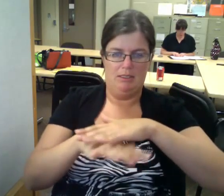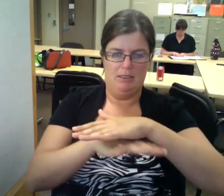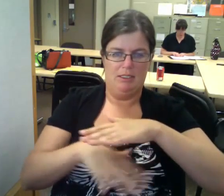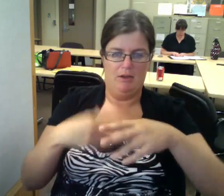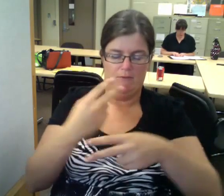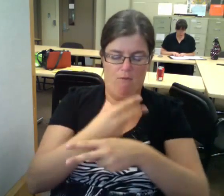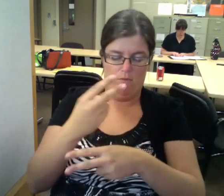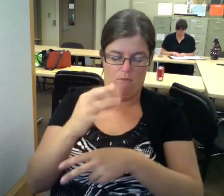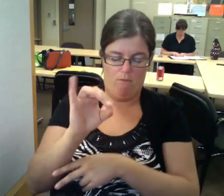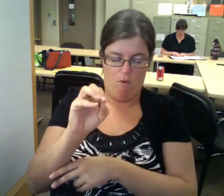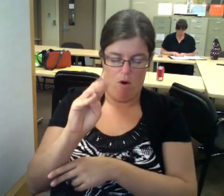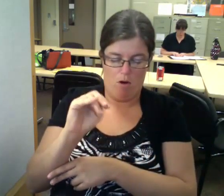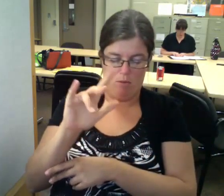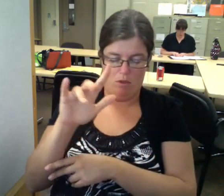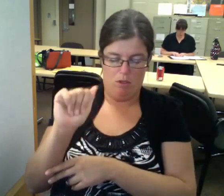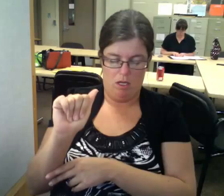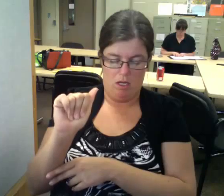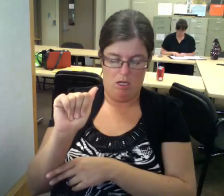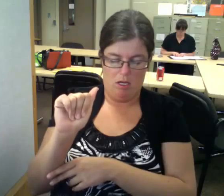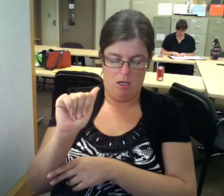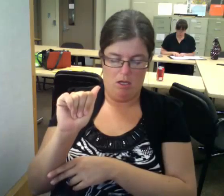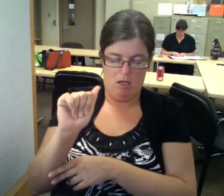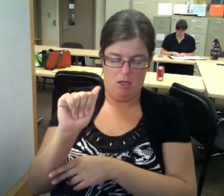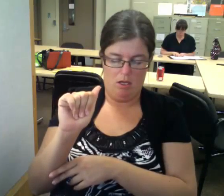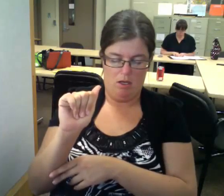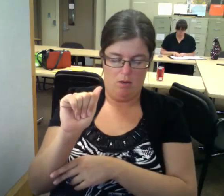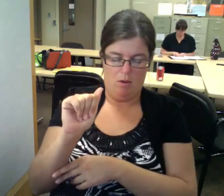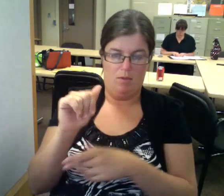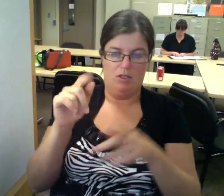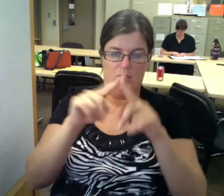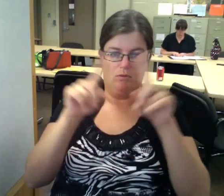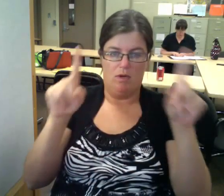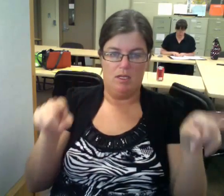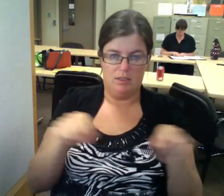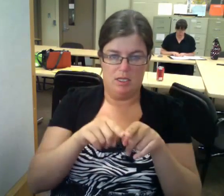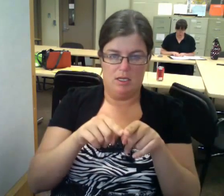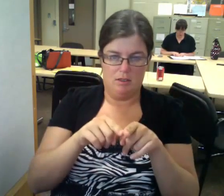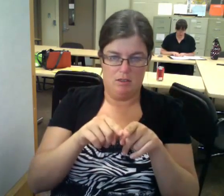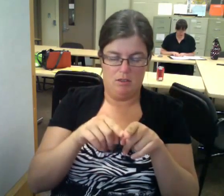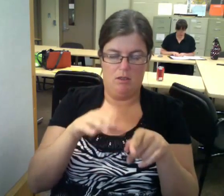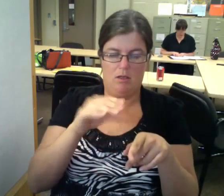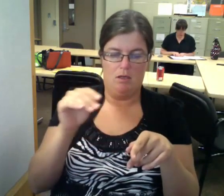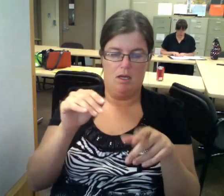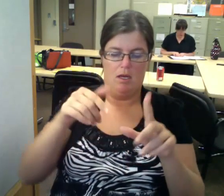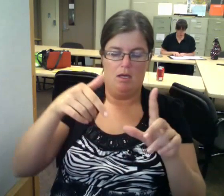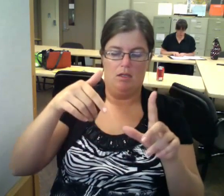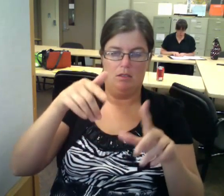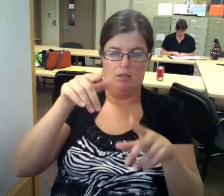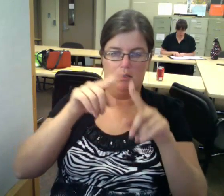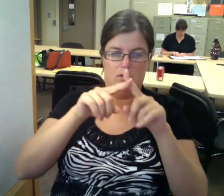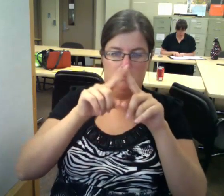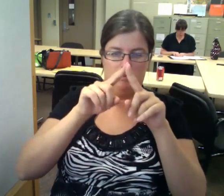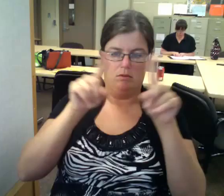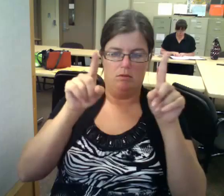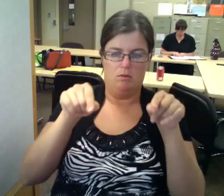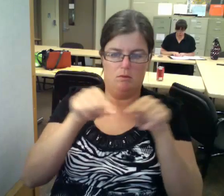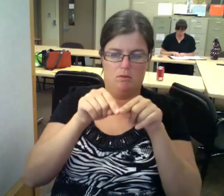a rectangle or a square. We'll also be using the new formulas that we learned yesterday about how to